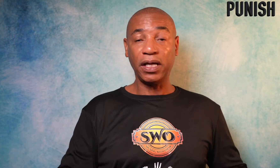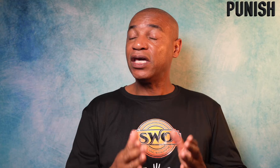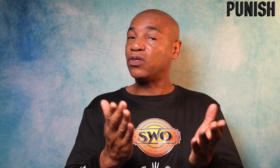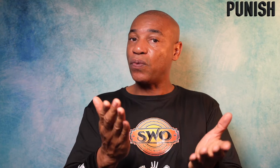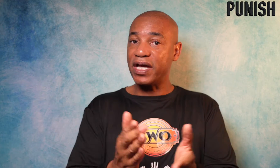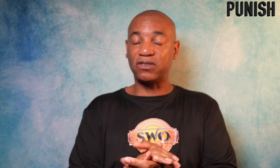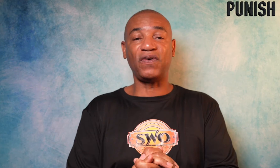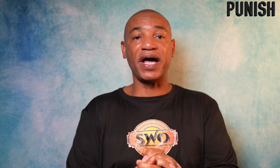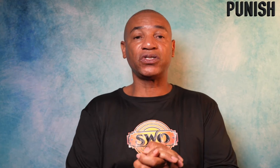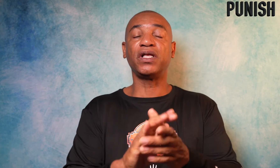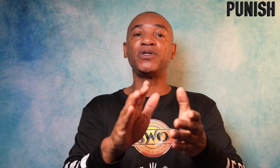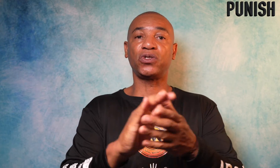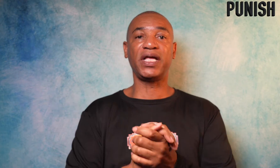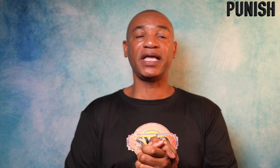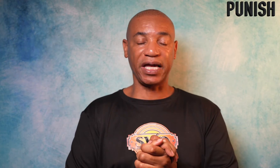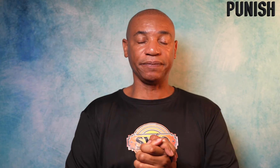Either way is fine. So let me show you that again.